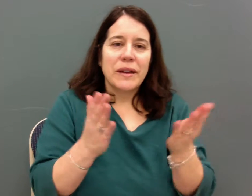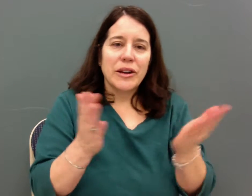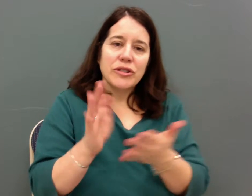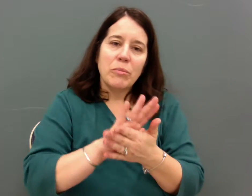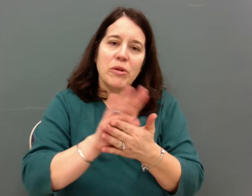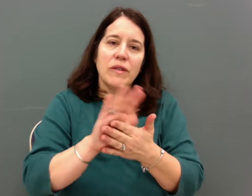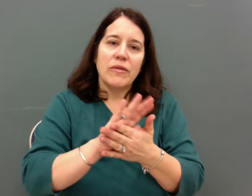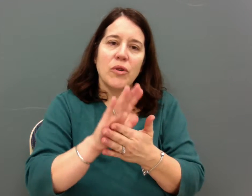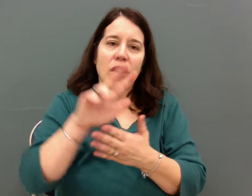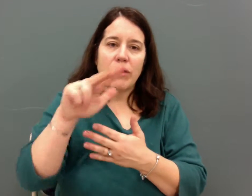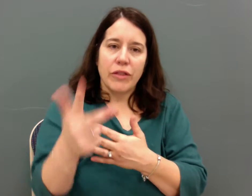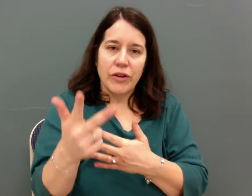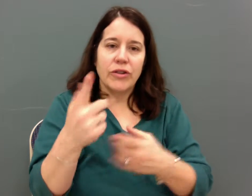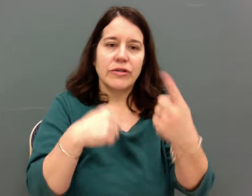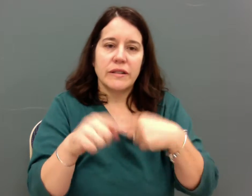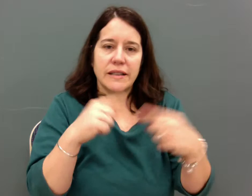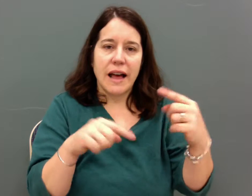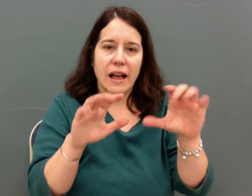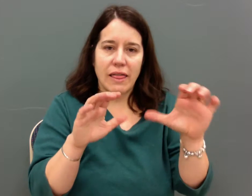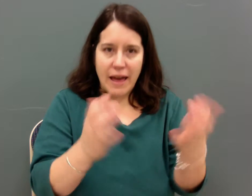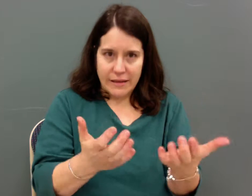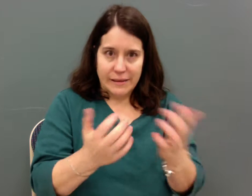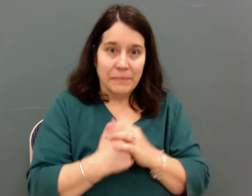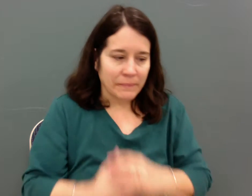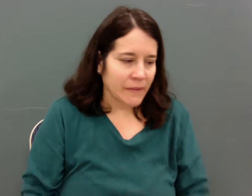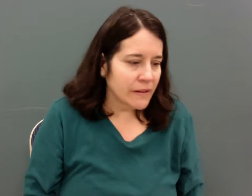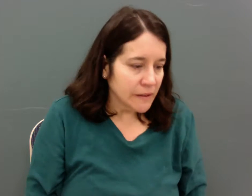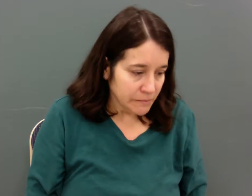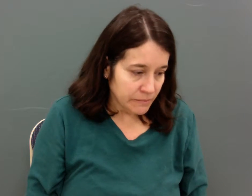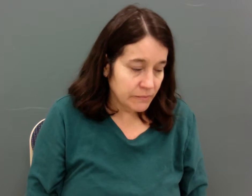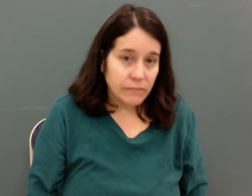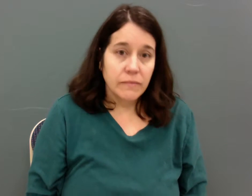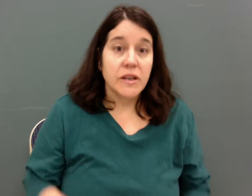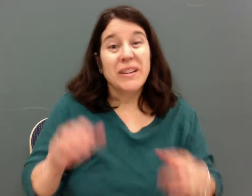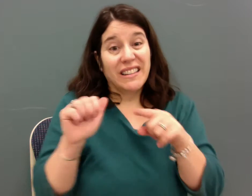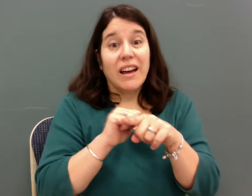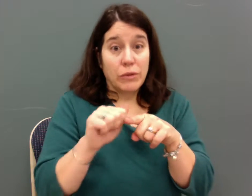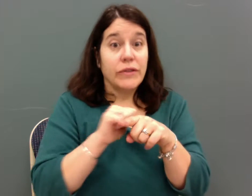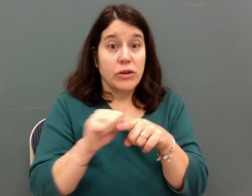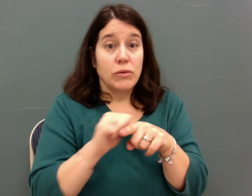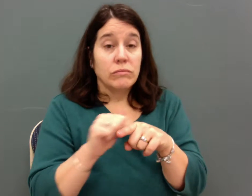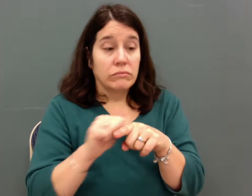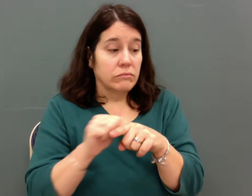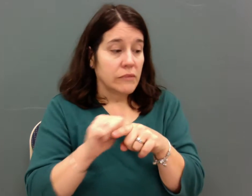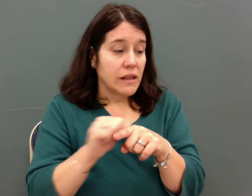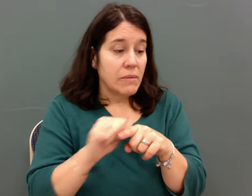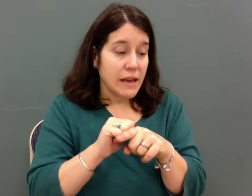So here's our movie for our third sign class. So we did a lot of review at the